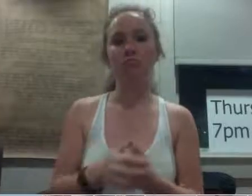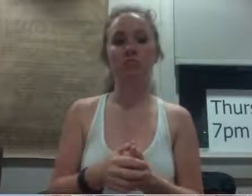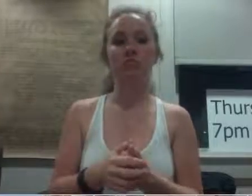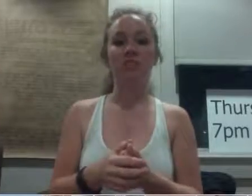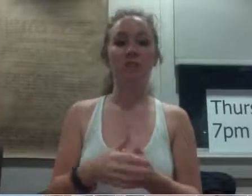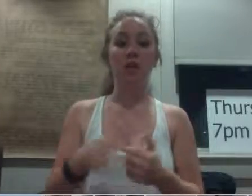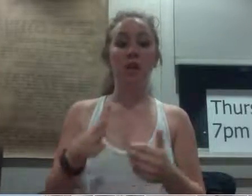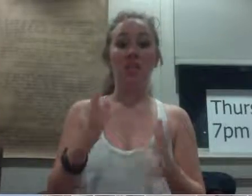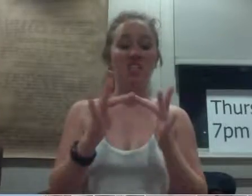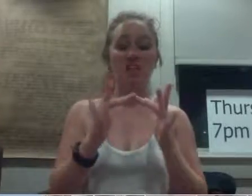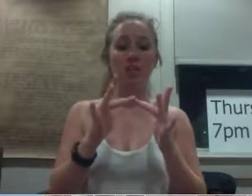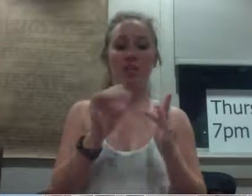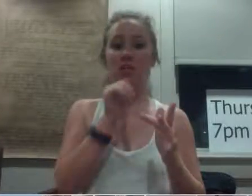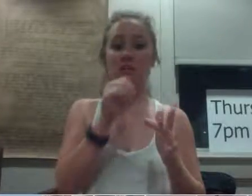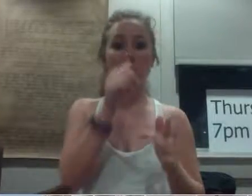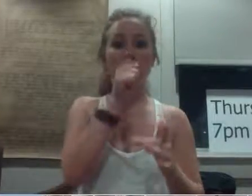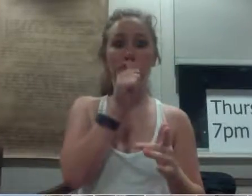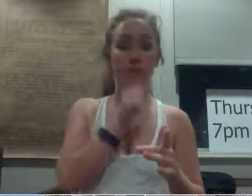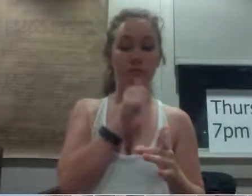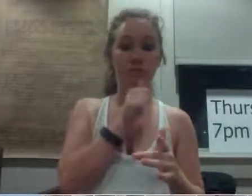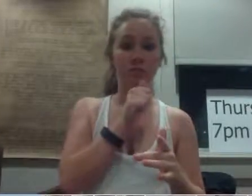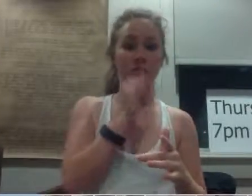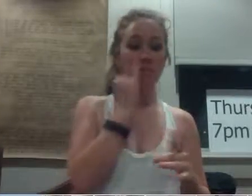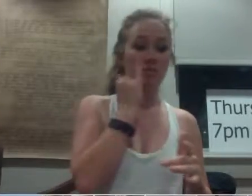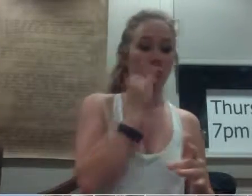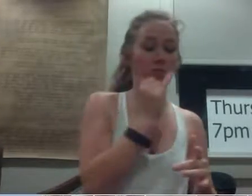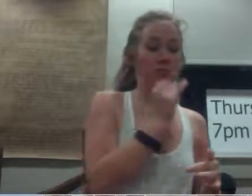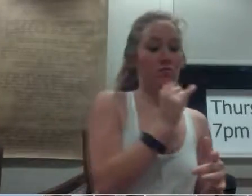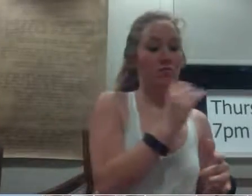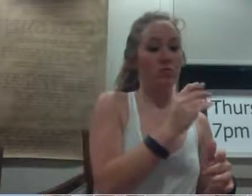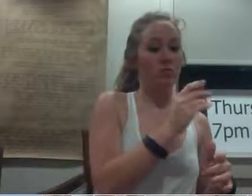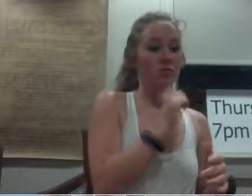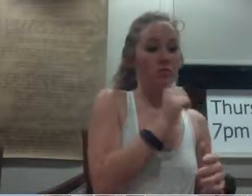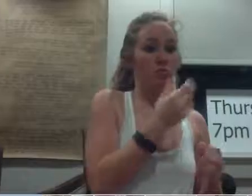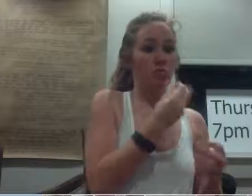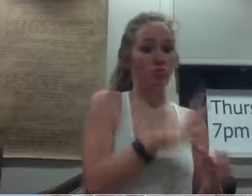pictures, anything like that on the internet because it's not private.